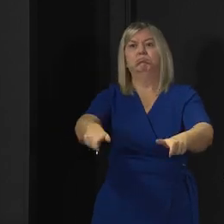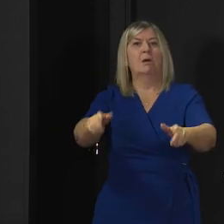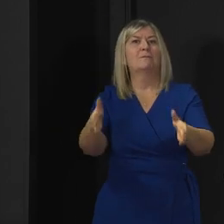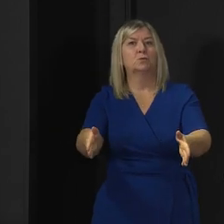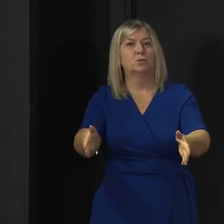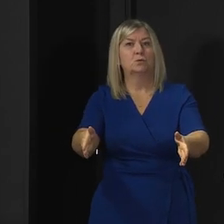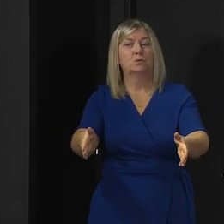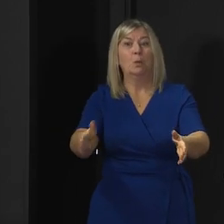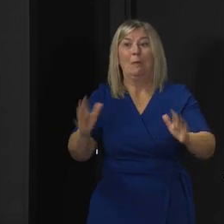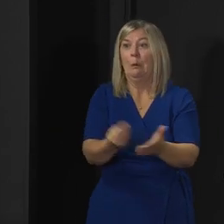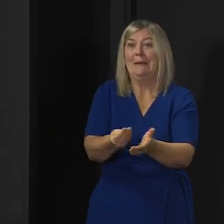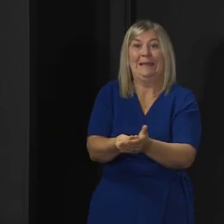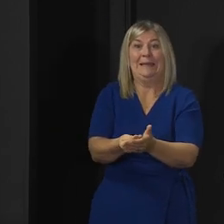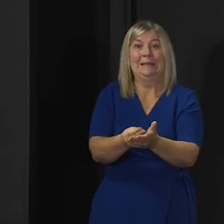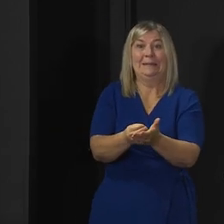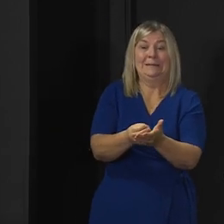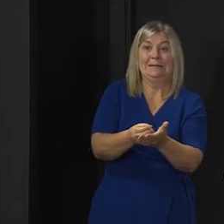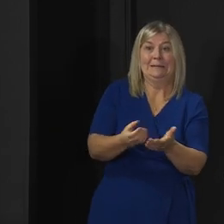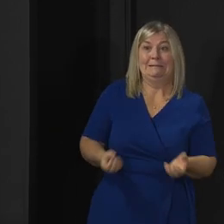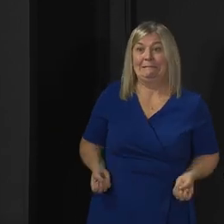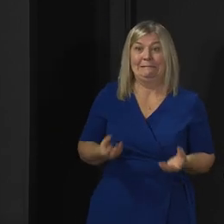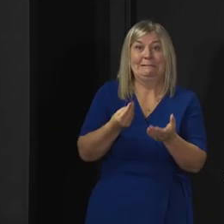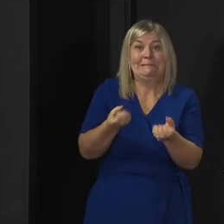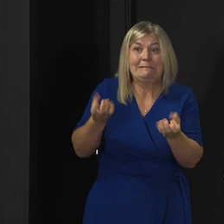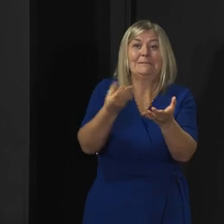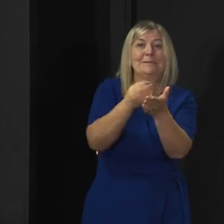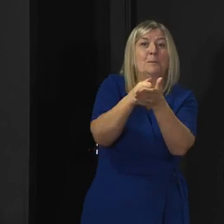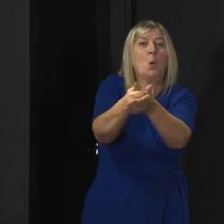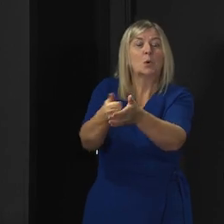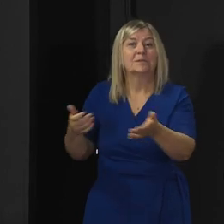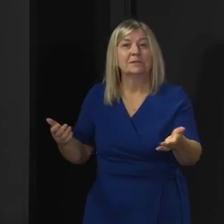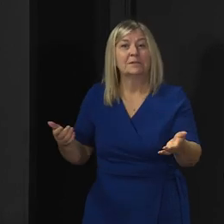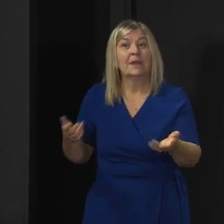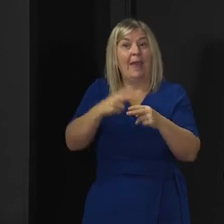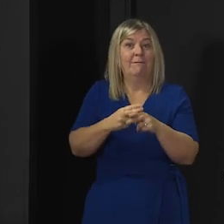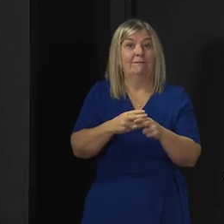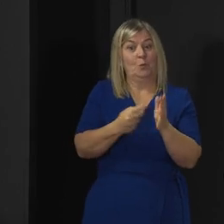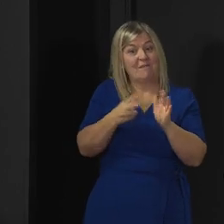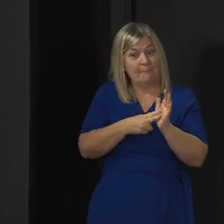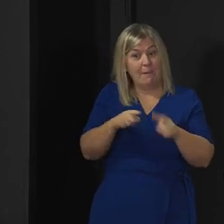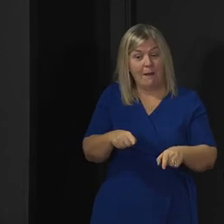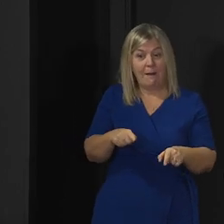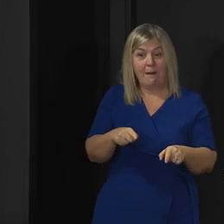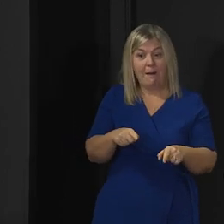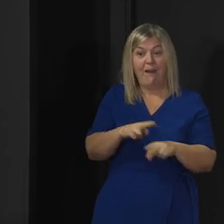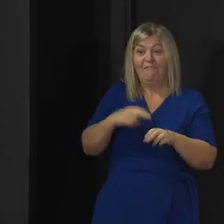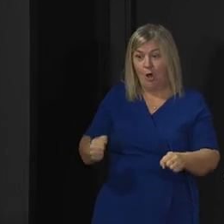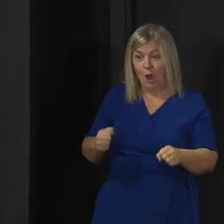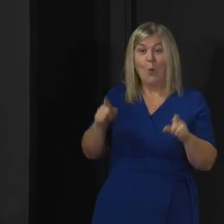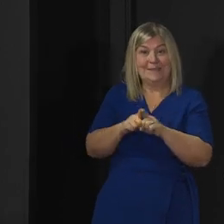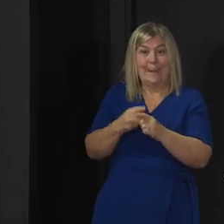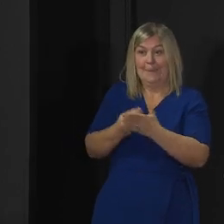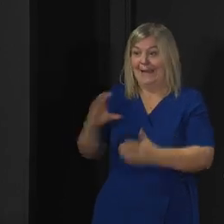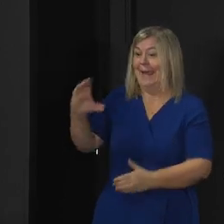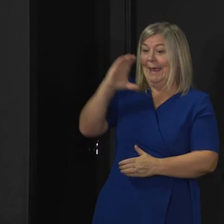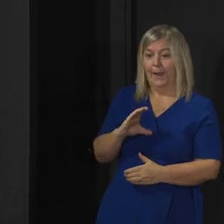we don't at that stage have the financial support. Whereas if we'd acted earlier, we could have perhaps got the same benefit,